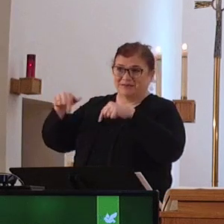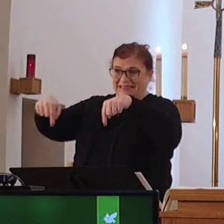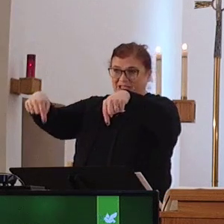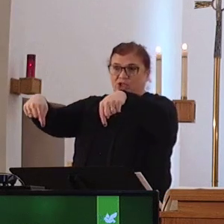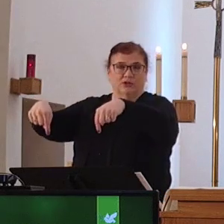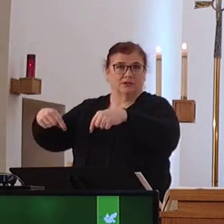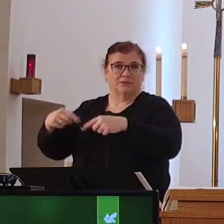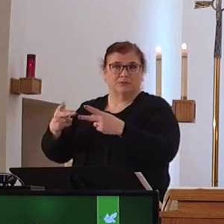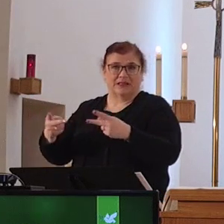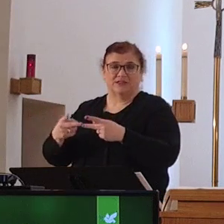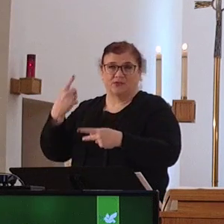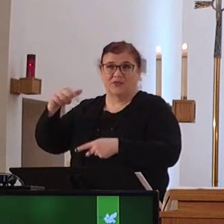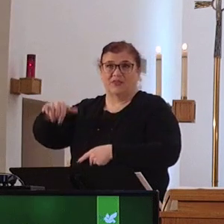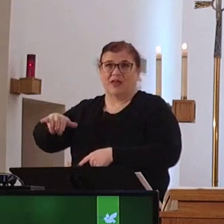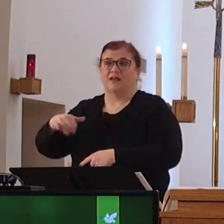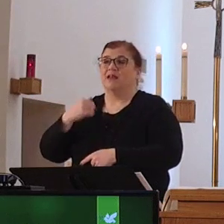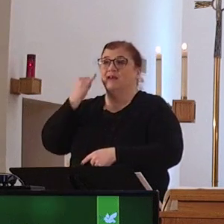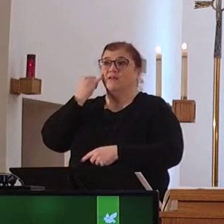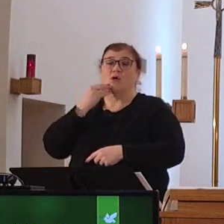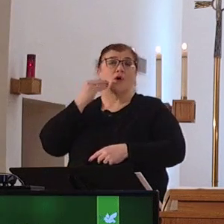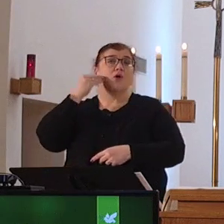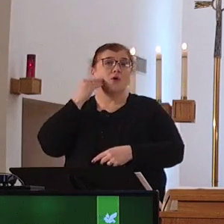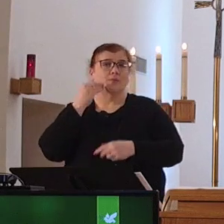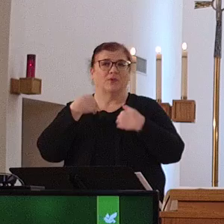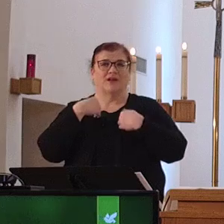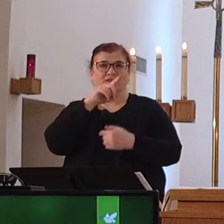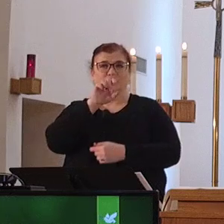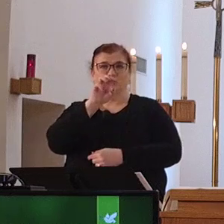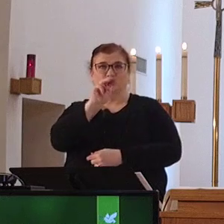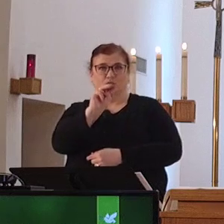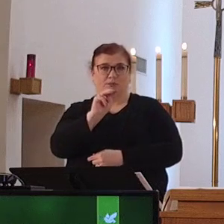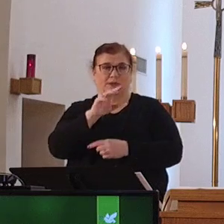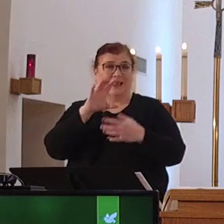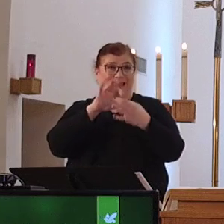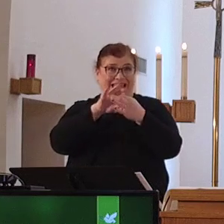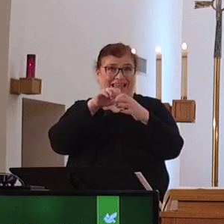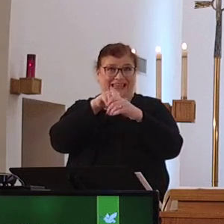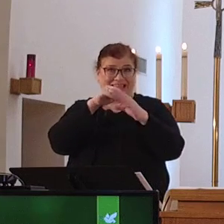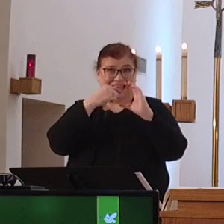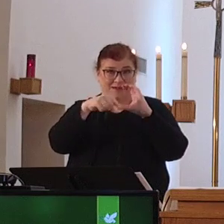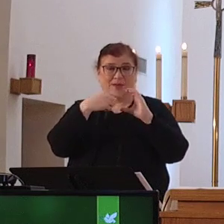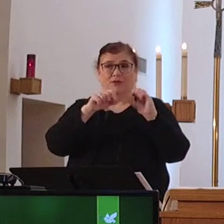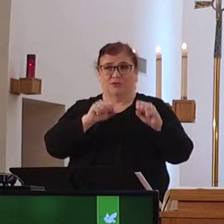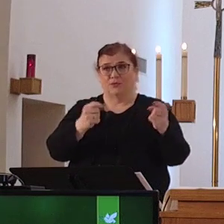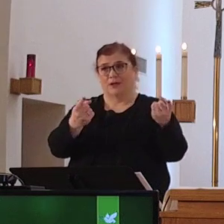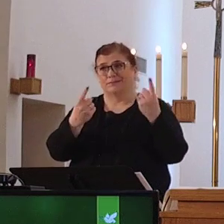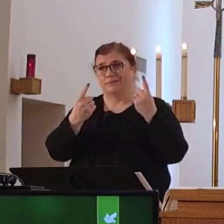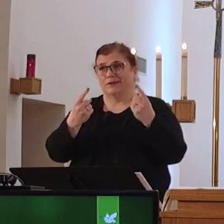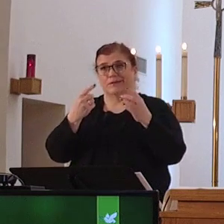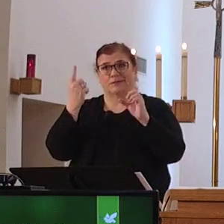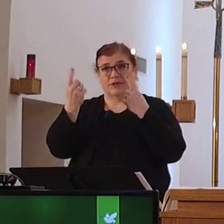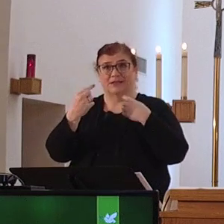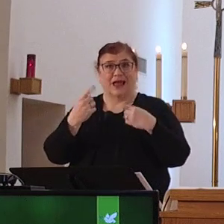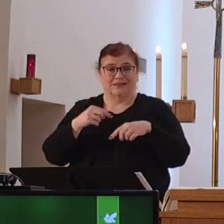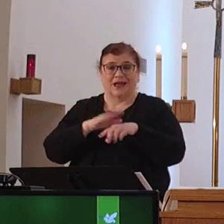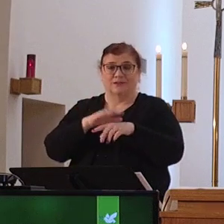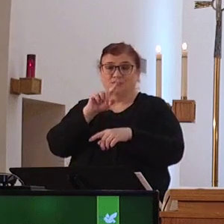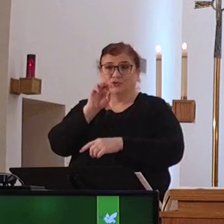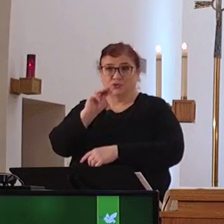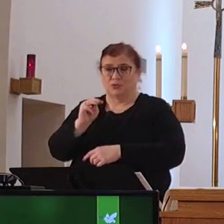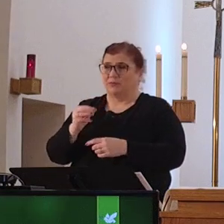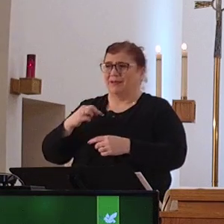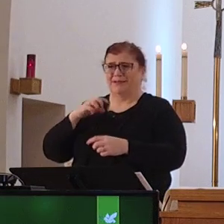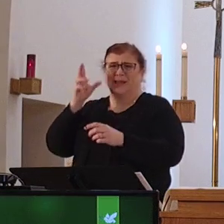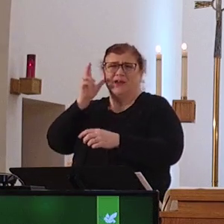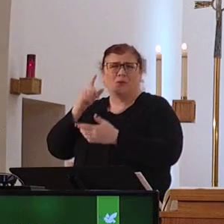that. Or if you're at home, there's a Zoom link in your email that you can come on Zoom. And welcome to